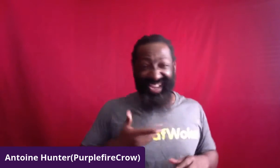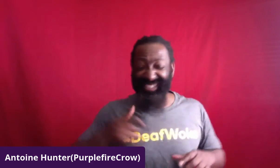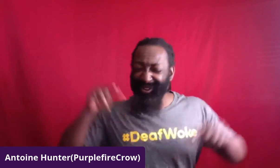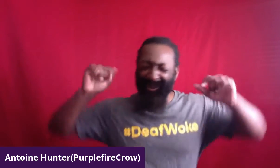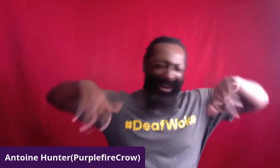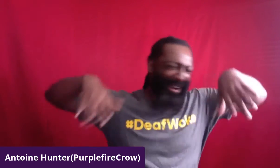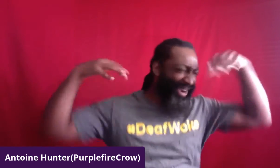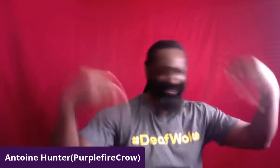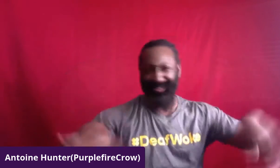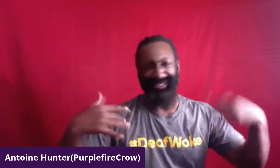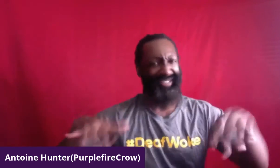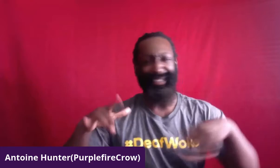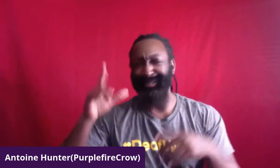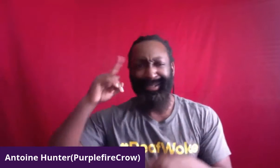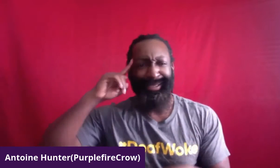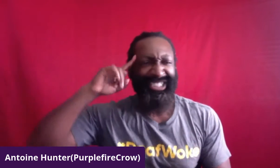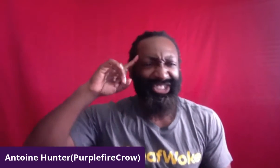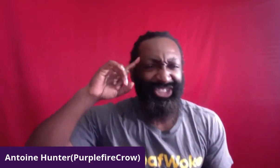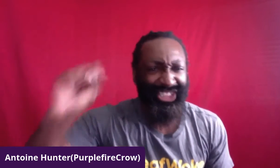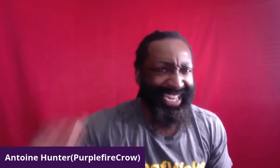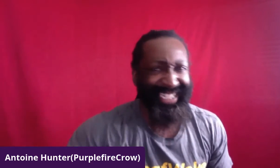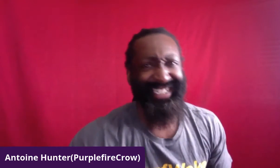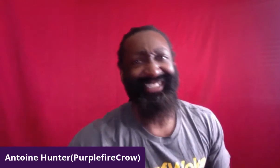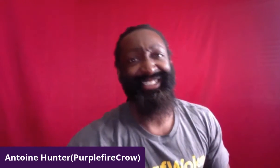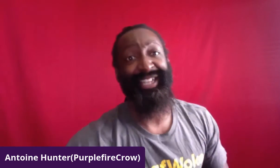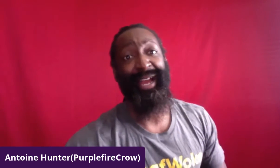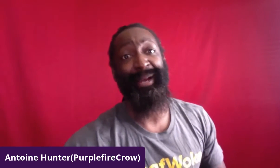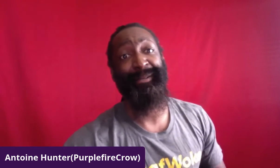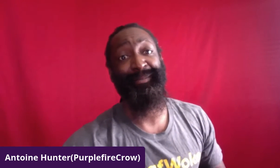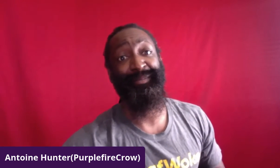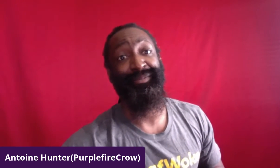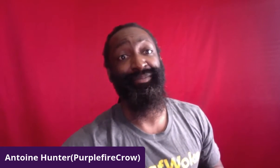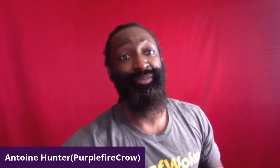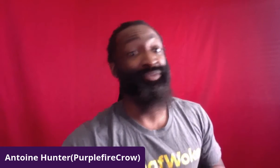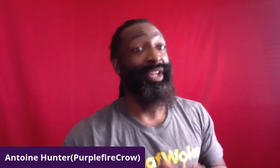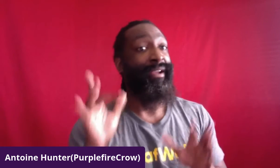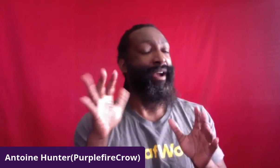Today is we have a hot guest.